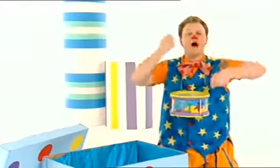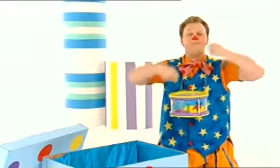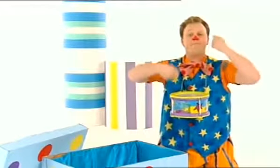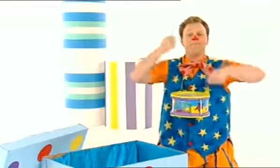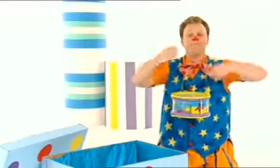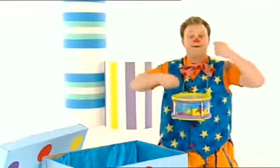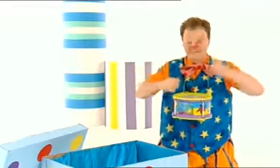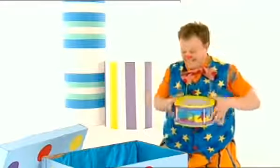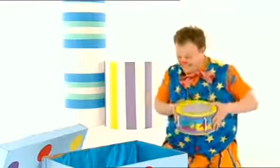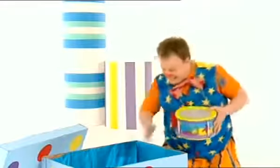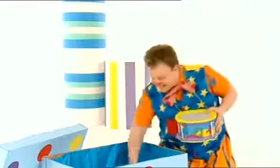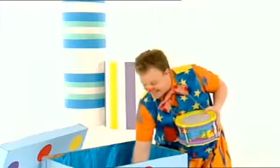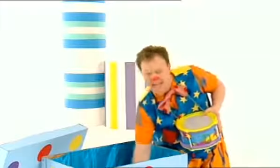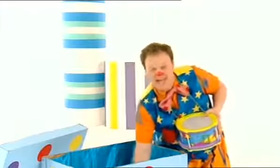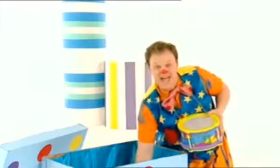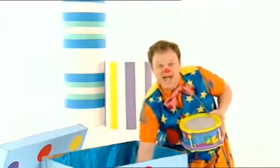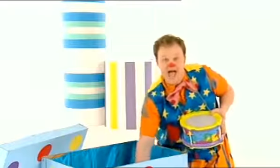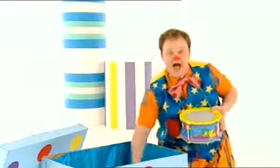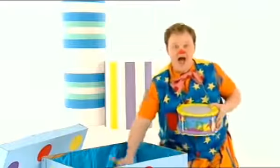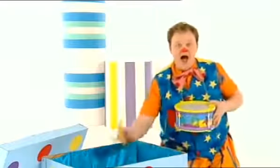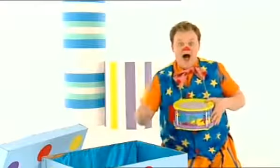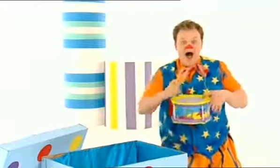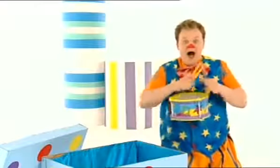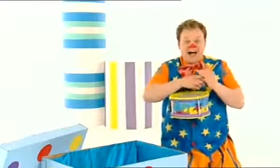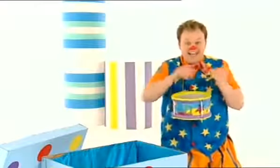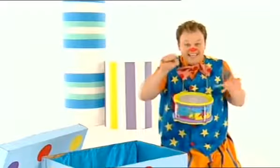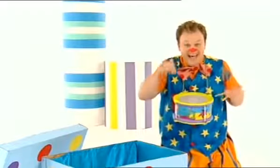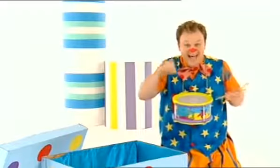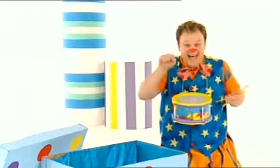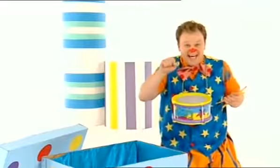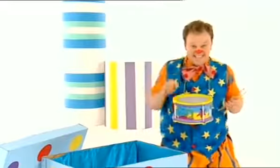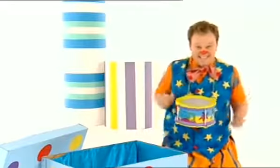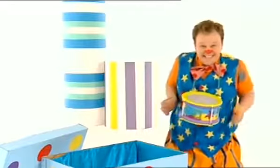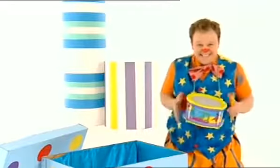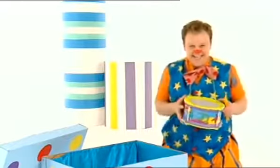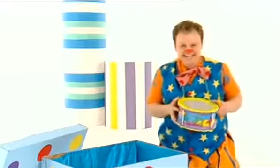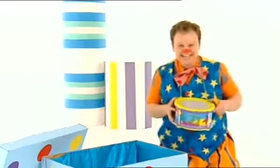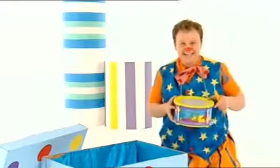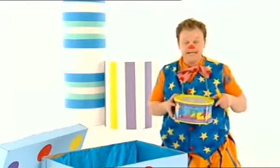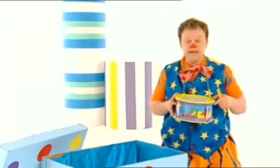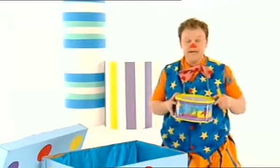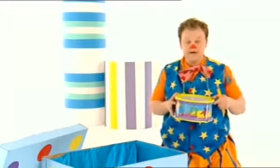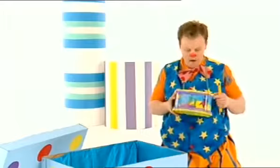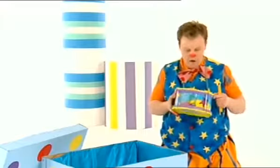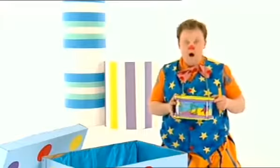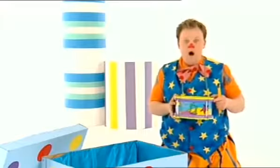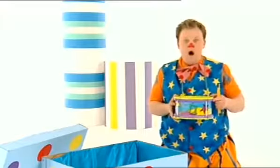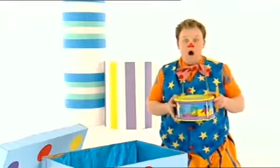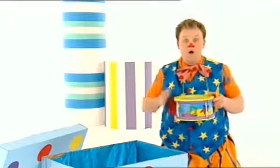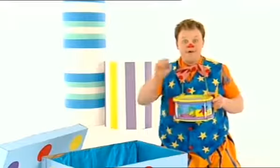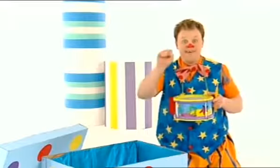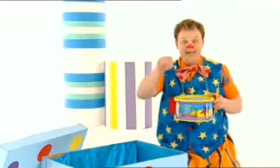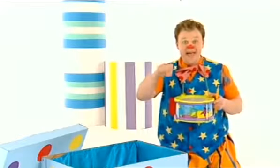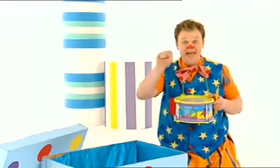drum. Are you going to play the drum, Mr. Tumble? Yes. Can we play the drum as well, Mr. Tumble? Oh,